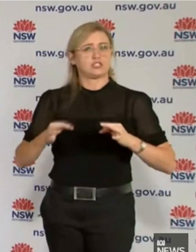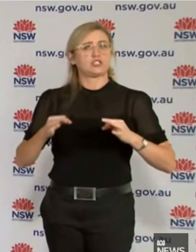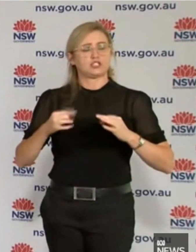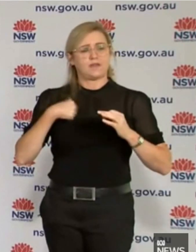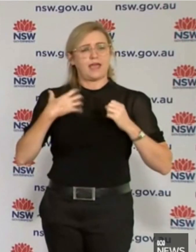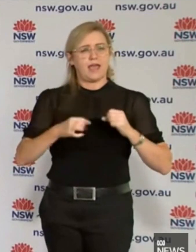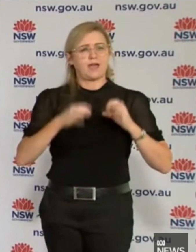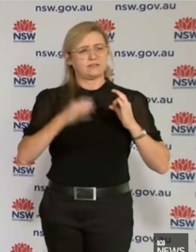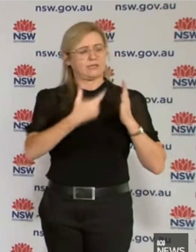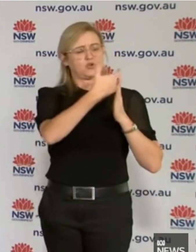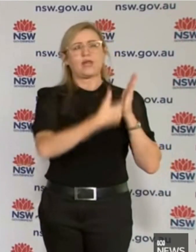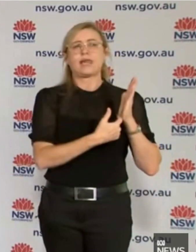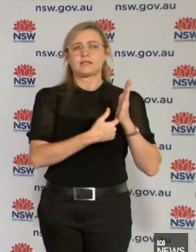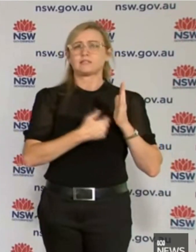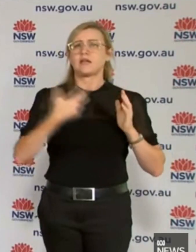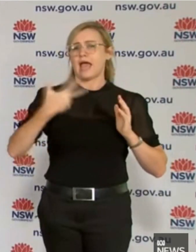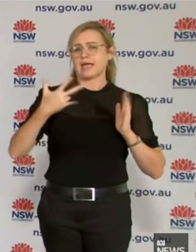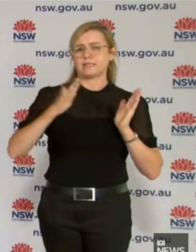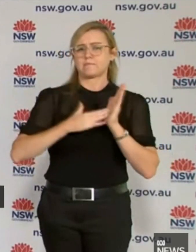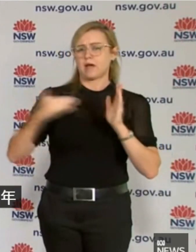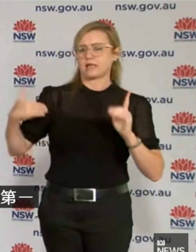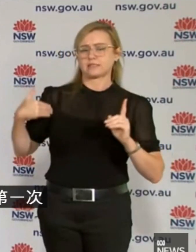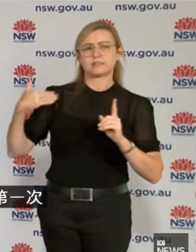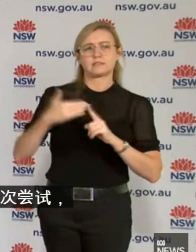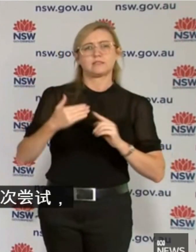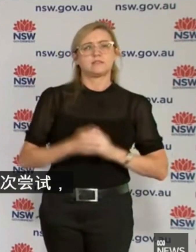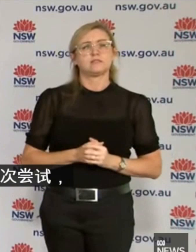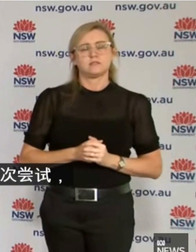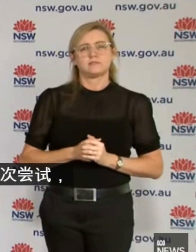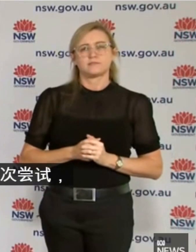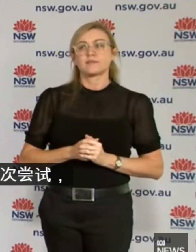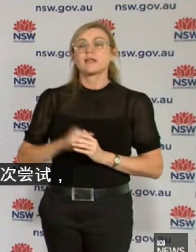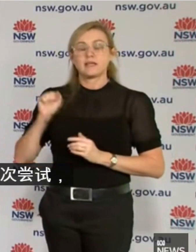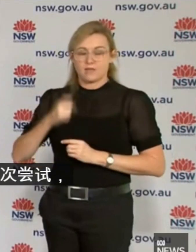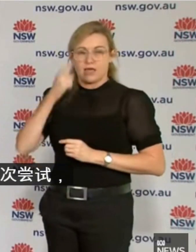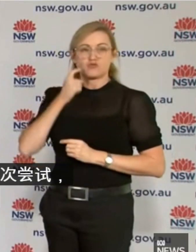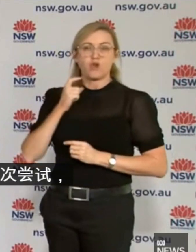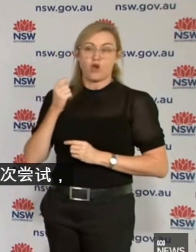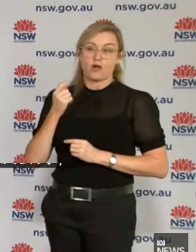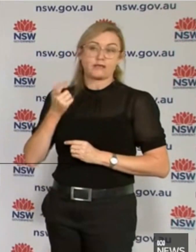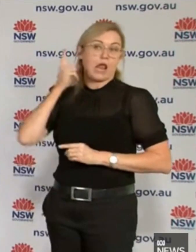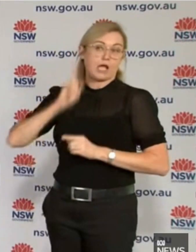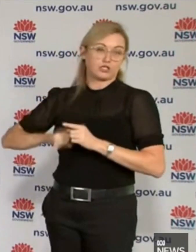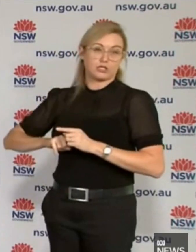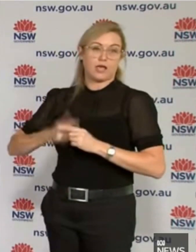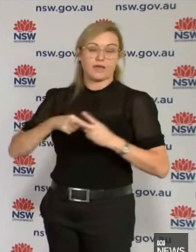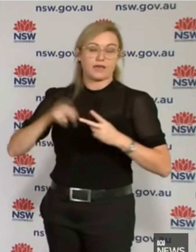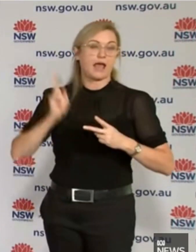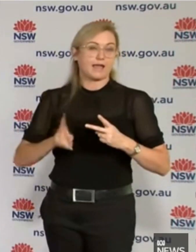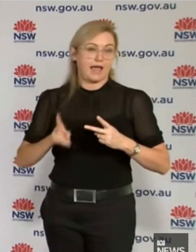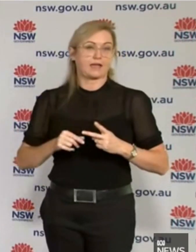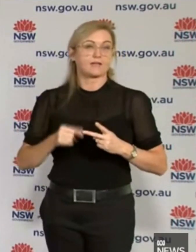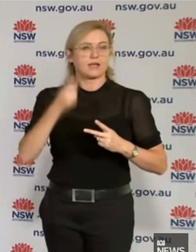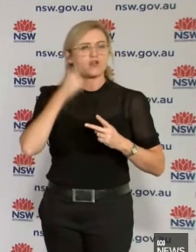list has been in place for 18 months. They had a first go at it last year, and then a second go just more recently. Yeah. So